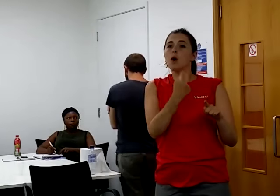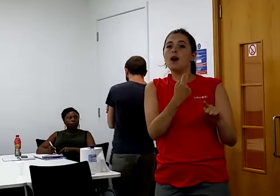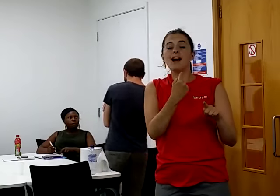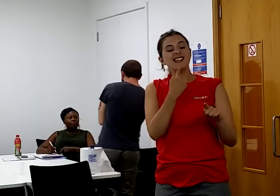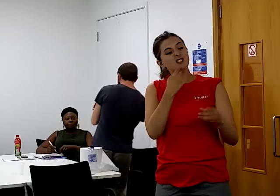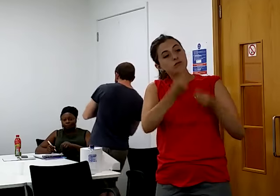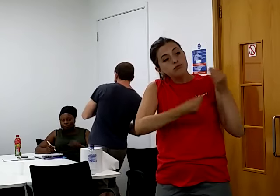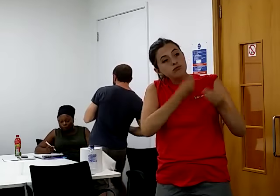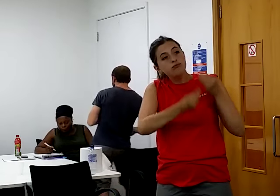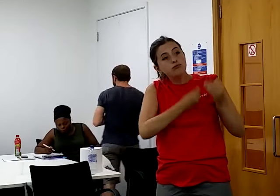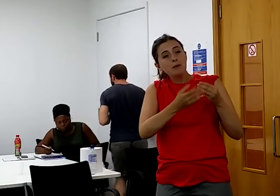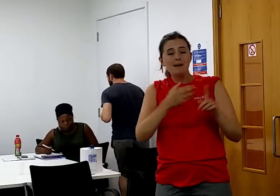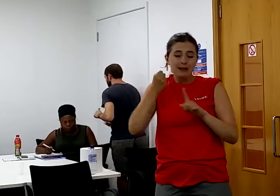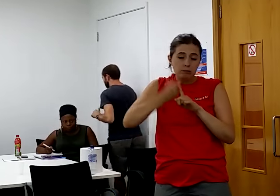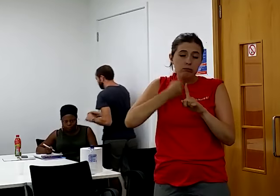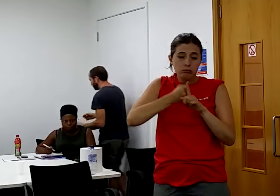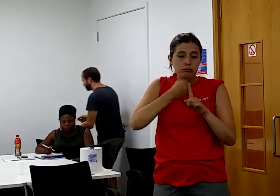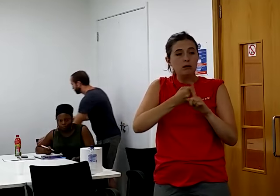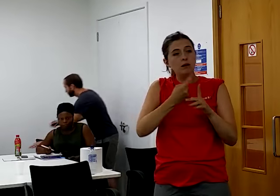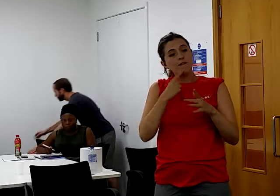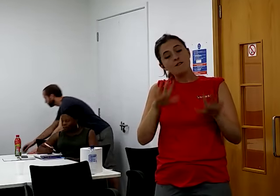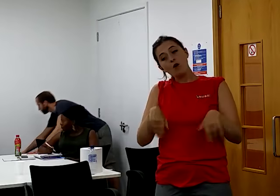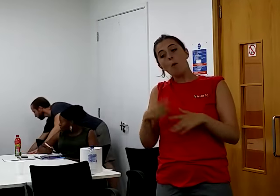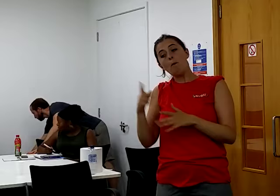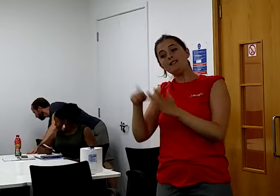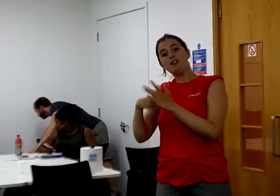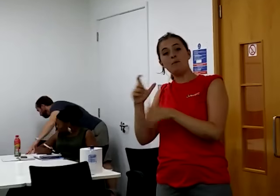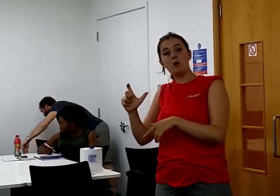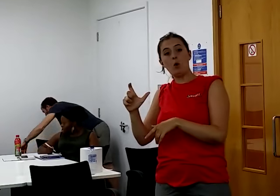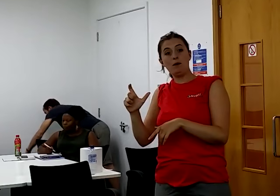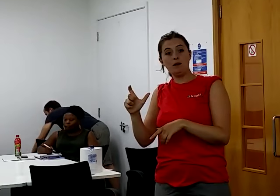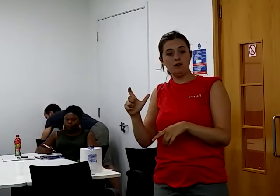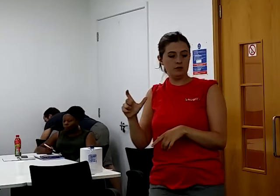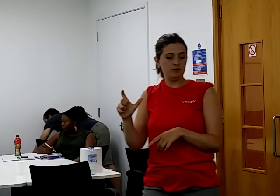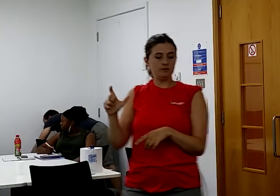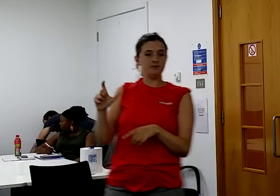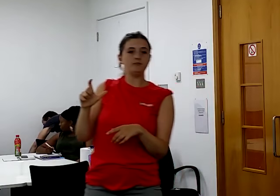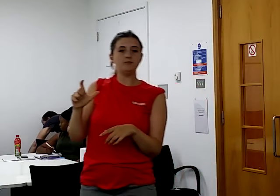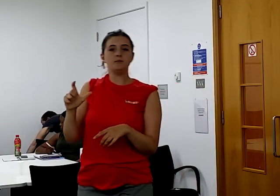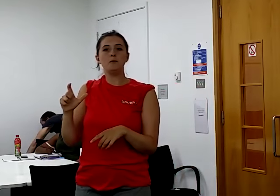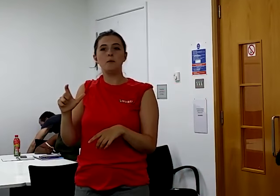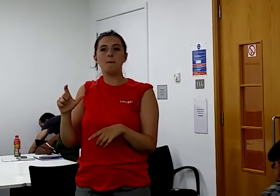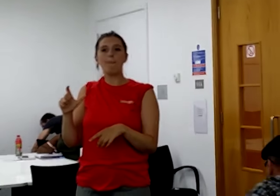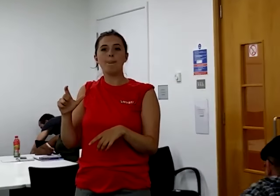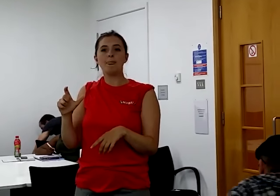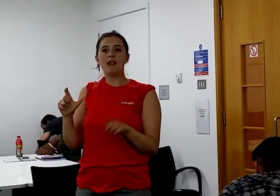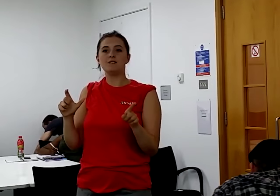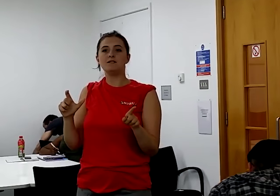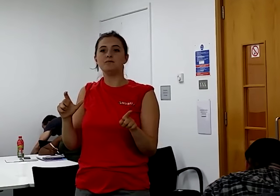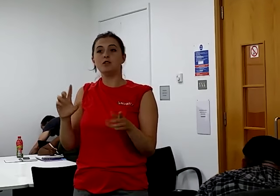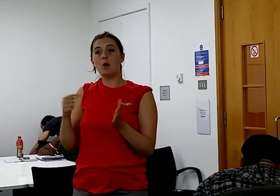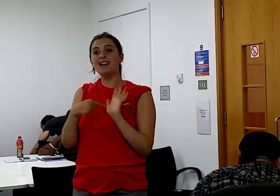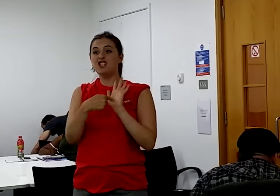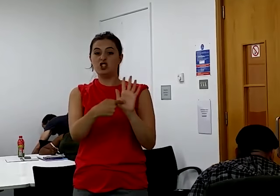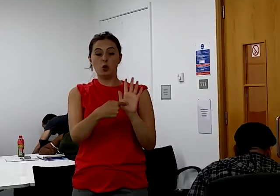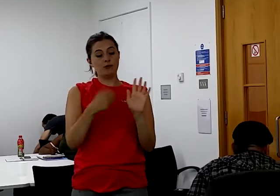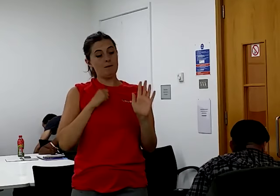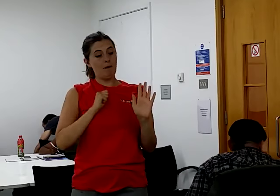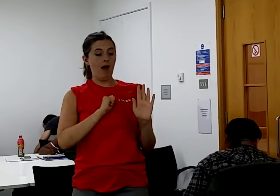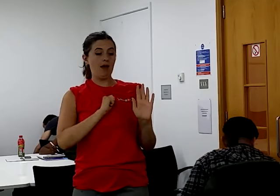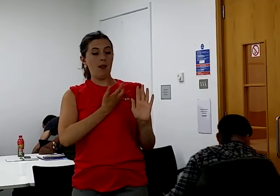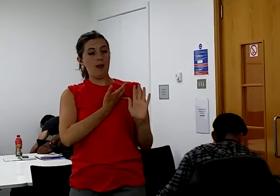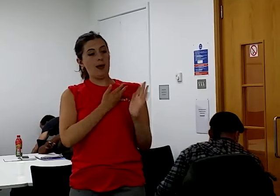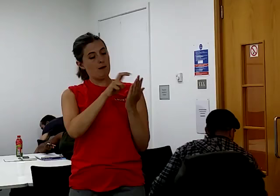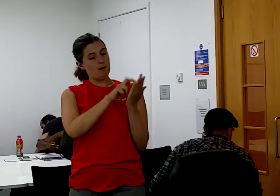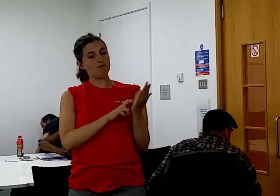I told him about all the things that I'd been doing since Mr. Corbyn put me on Parliament's mailing list, and I basically showed him my Labour Party card and